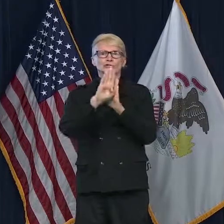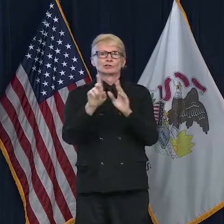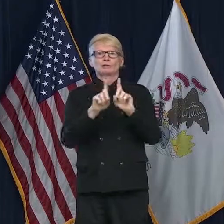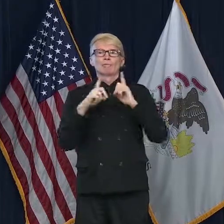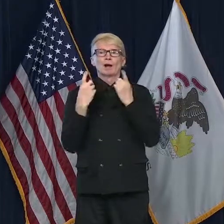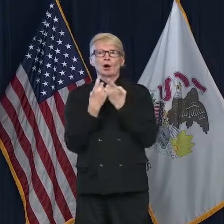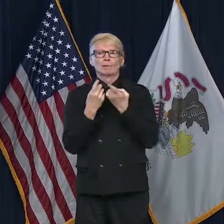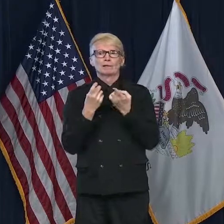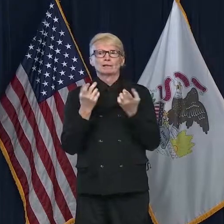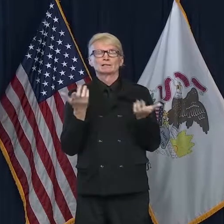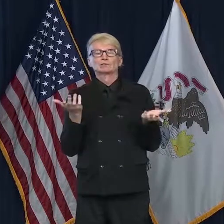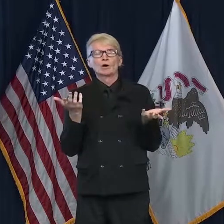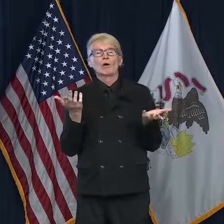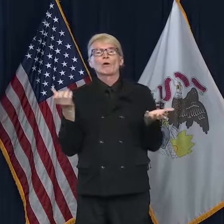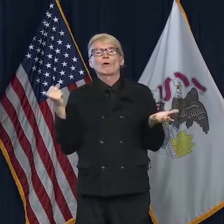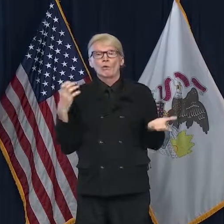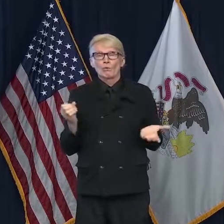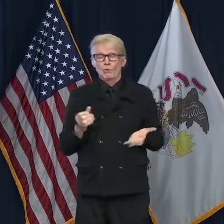to get